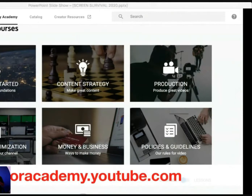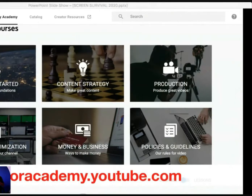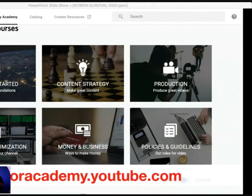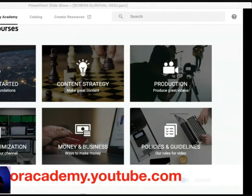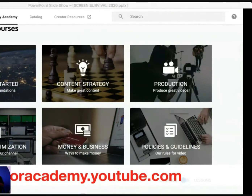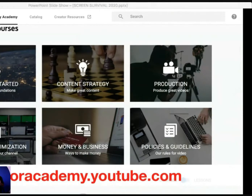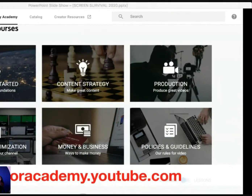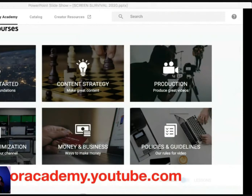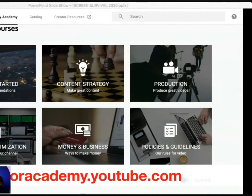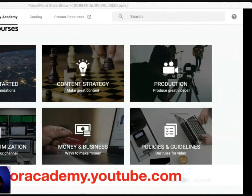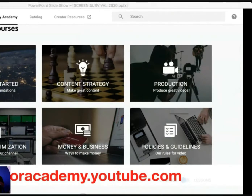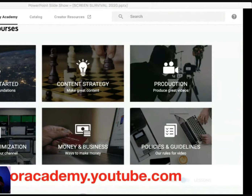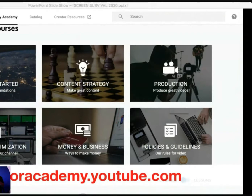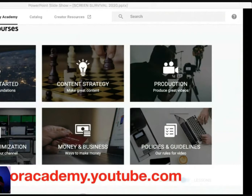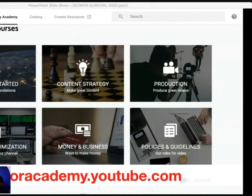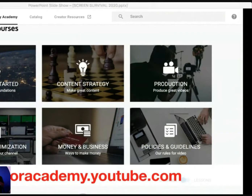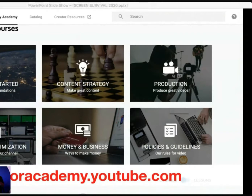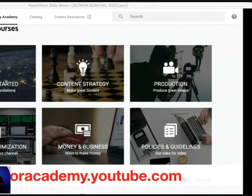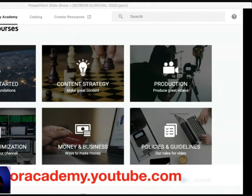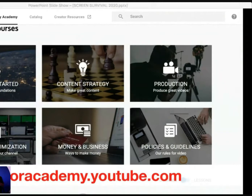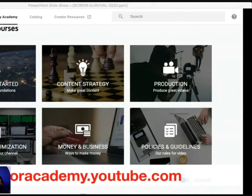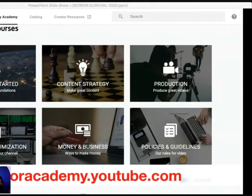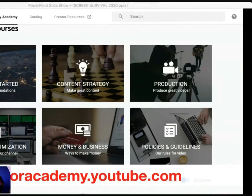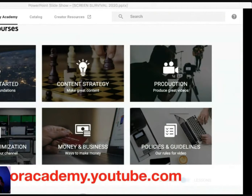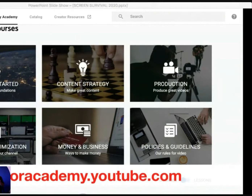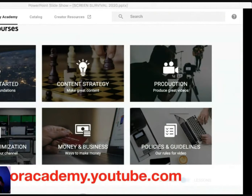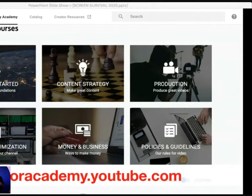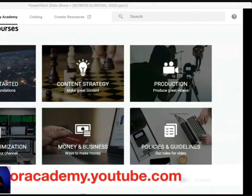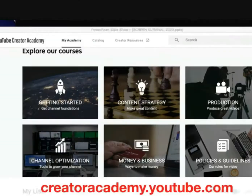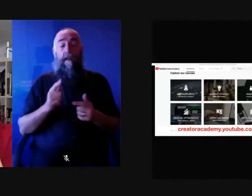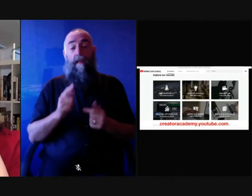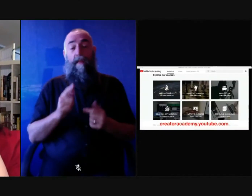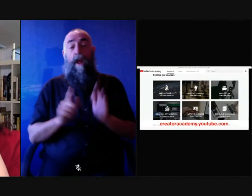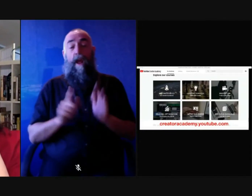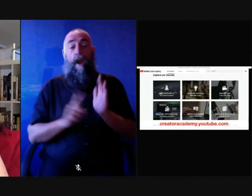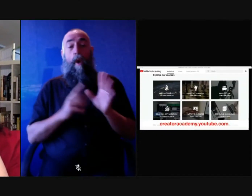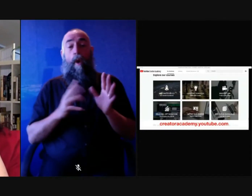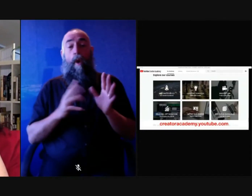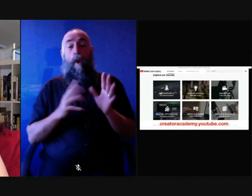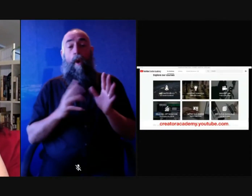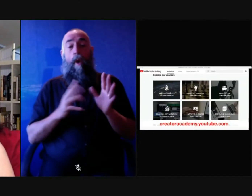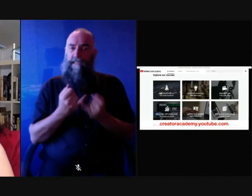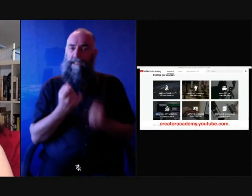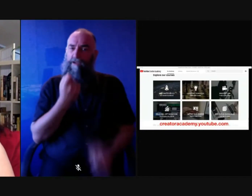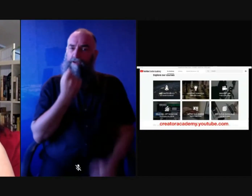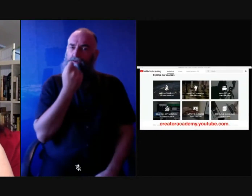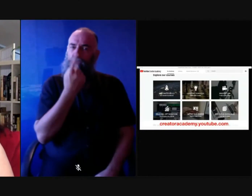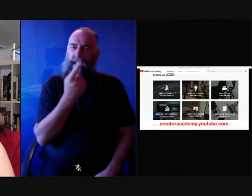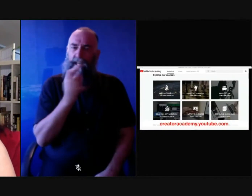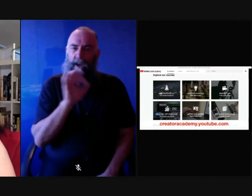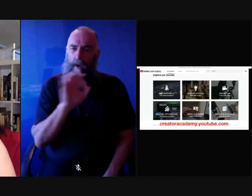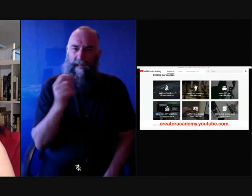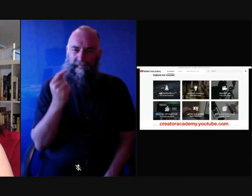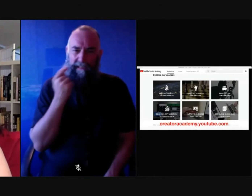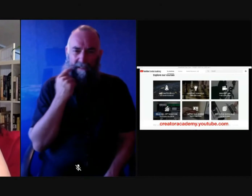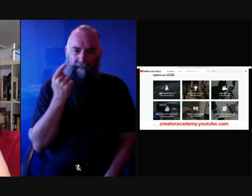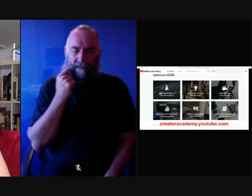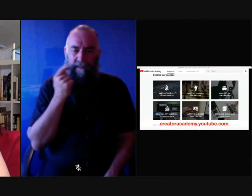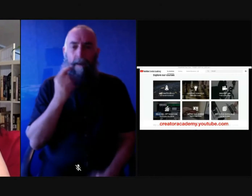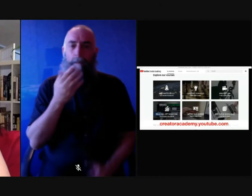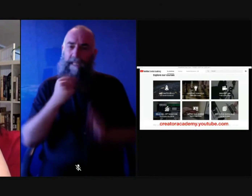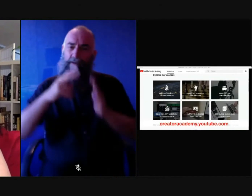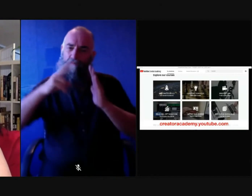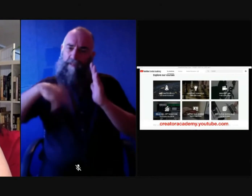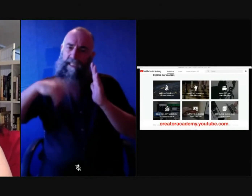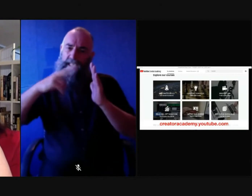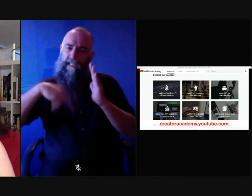laws about content. So do make sure that you are reading the terms and conditions associated